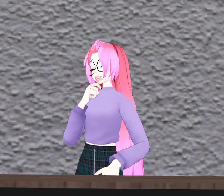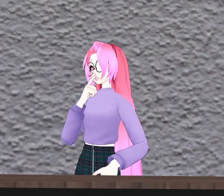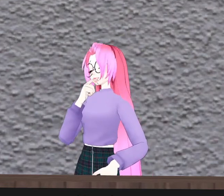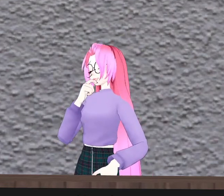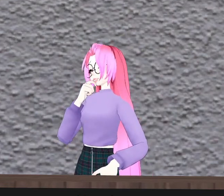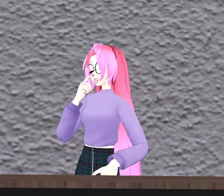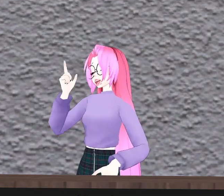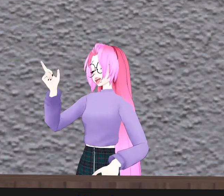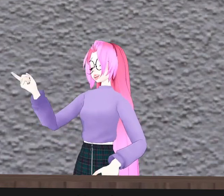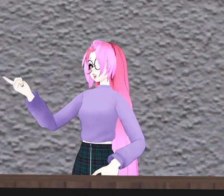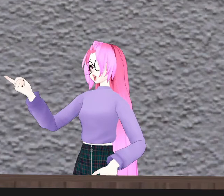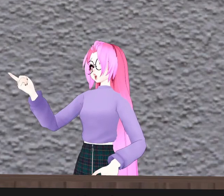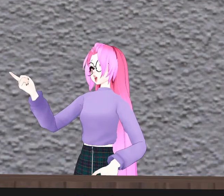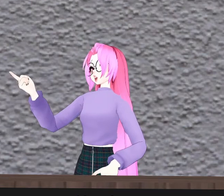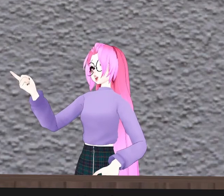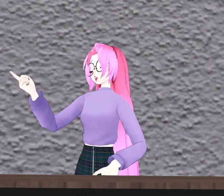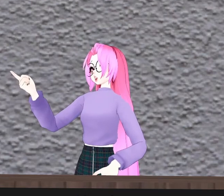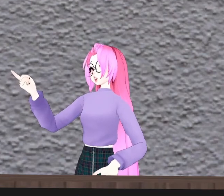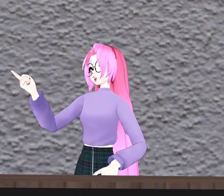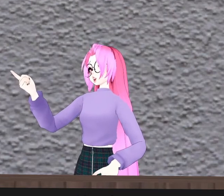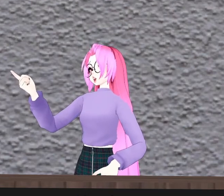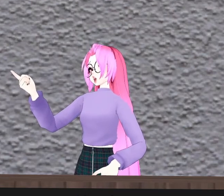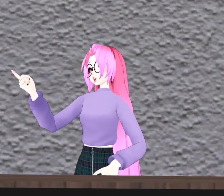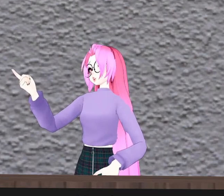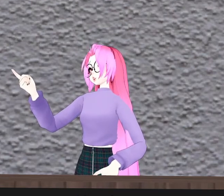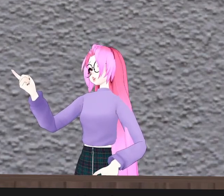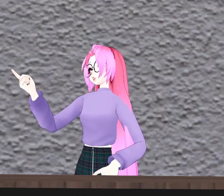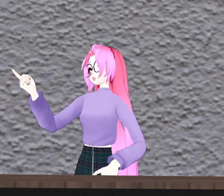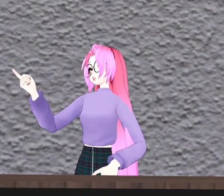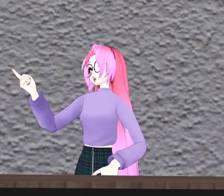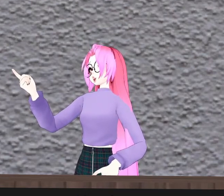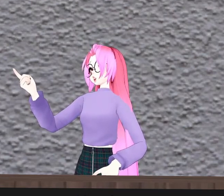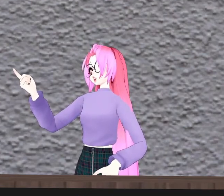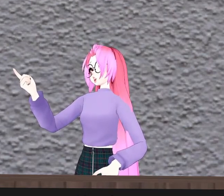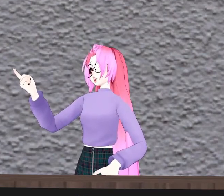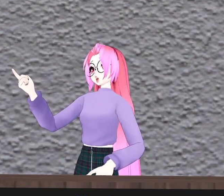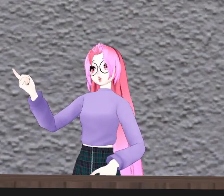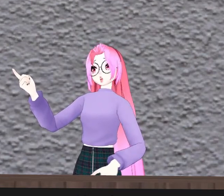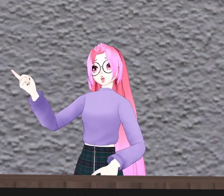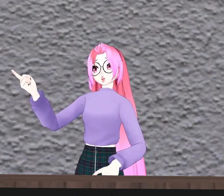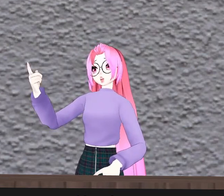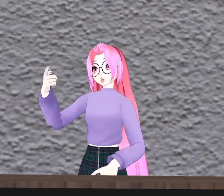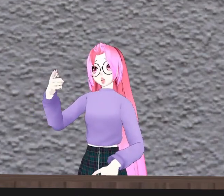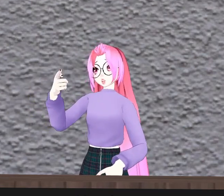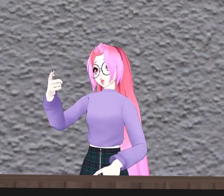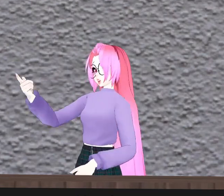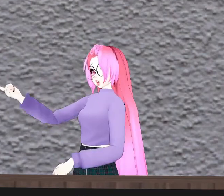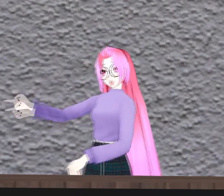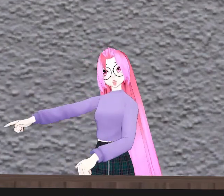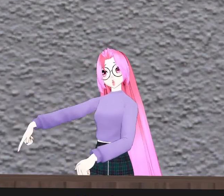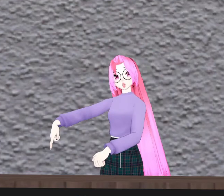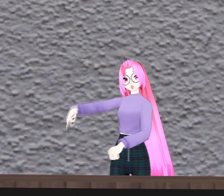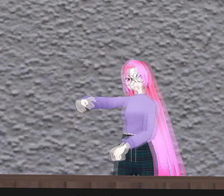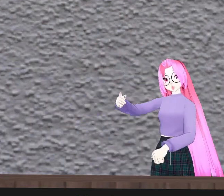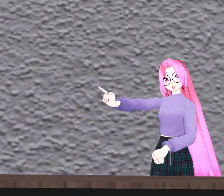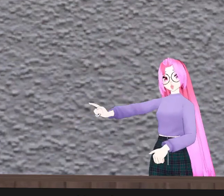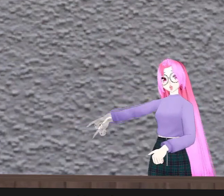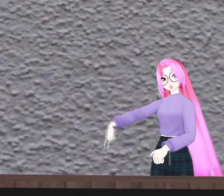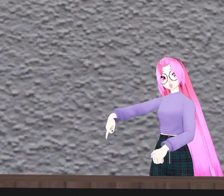guts? Shaw? Was that a volunteer hand that I saw? Yeah, boy. If anyone else wants to, yeah, get up here. If you want to show your